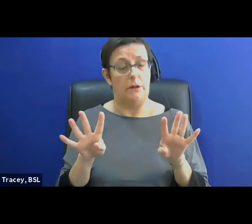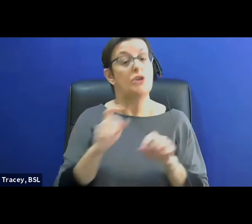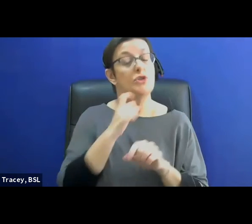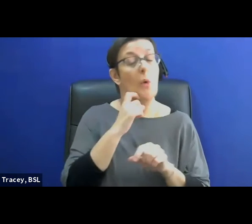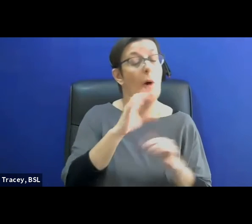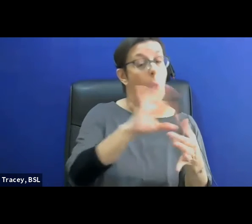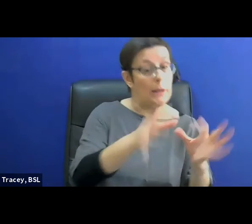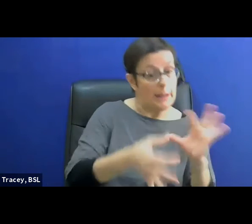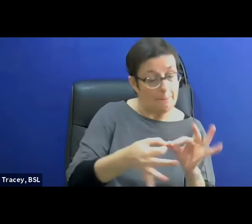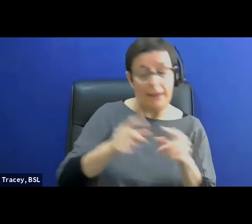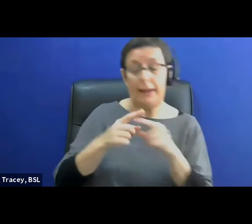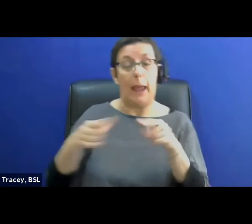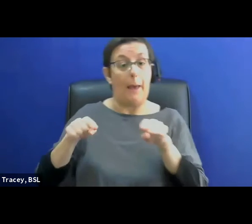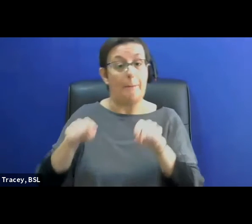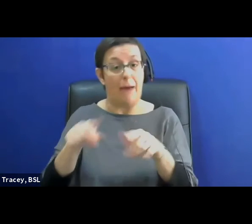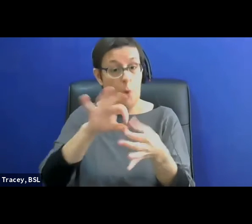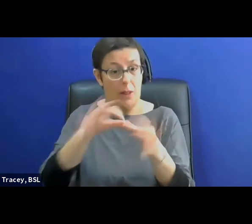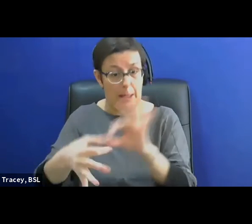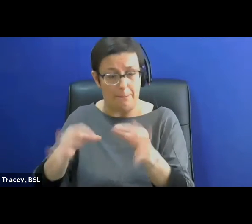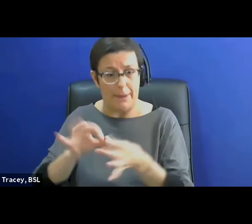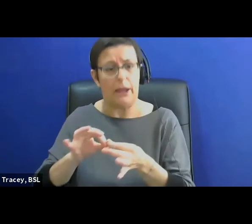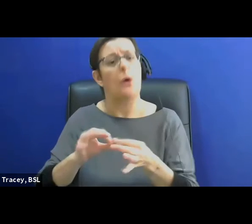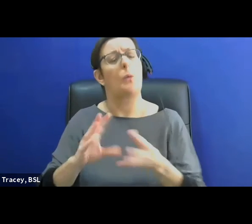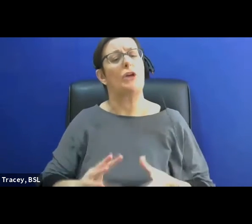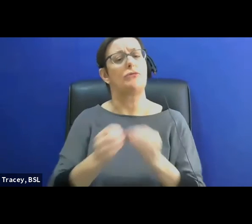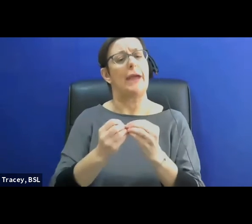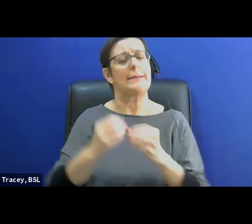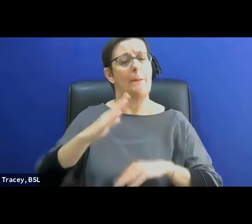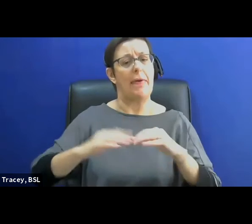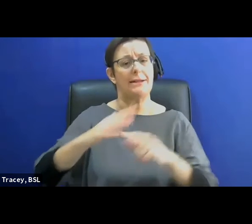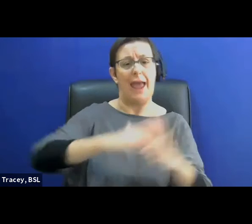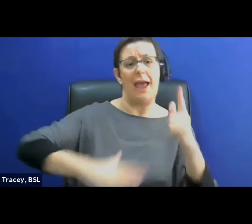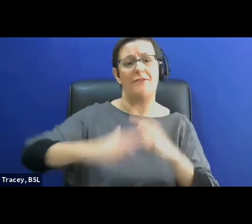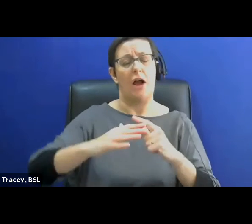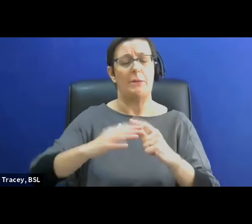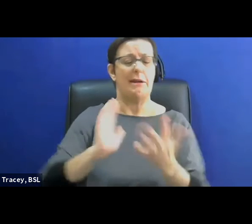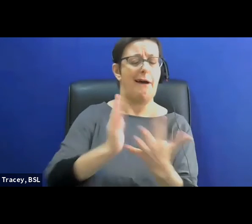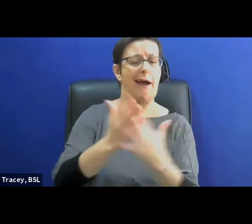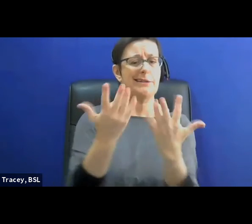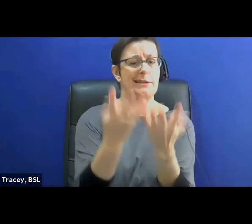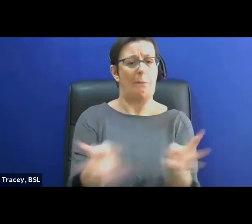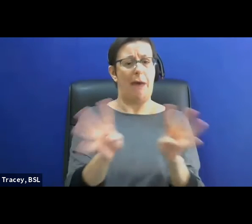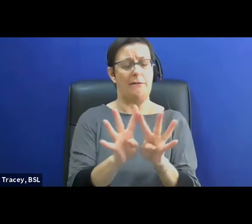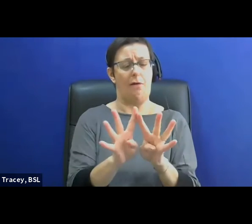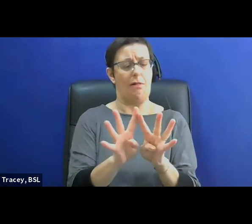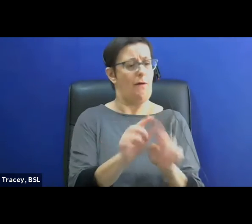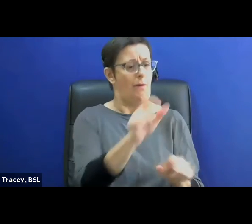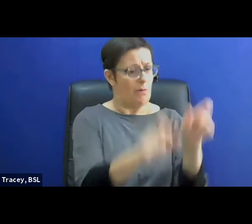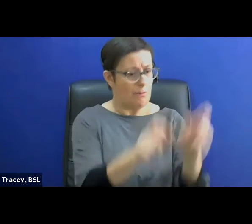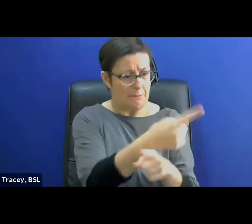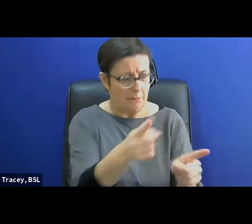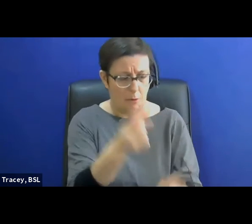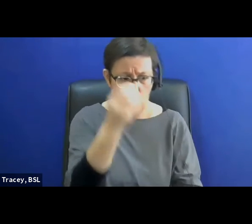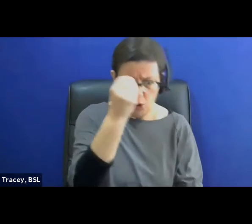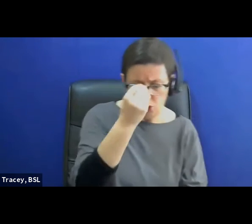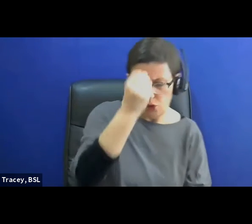set up. This was a group of people with specific knowledge, experience, who